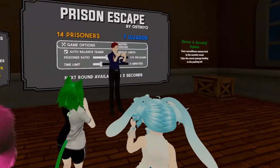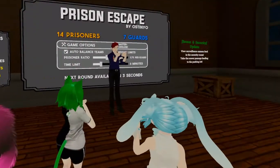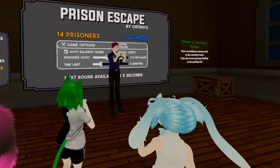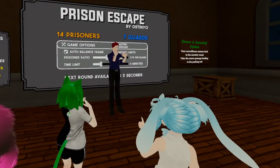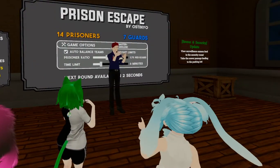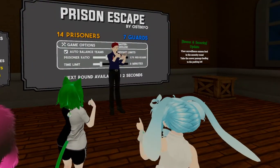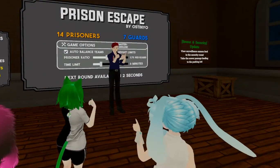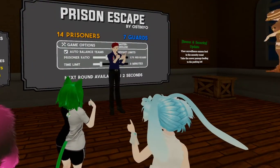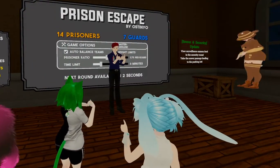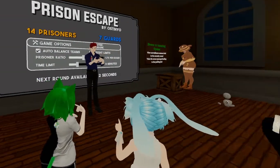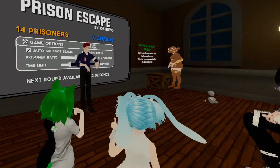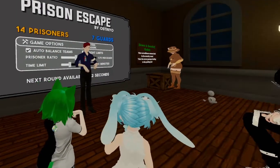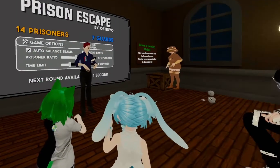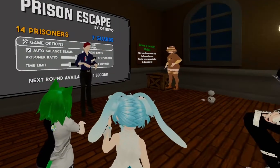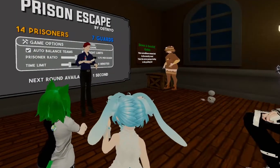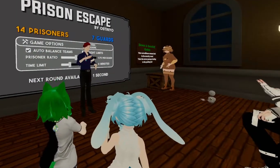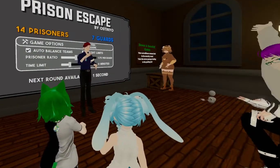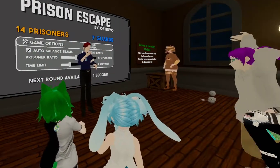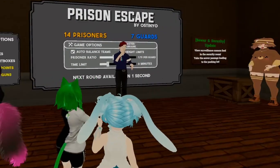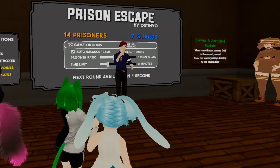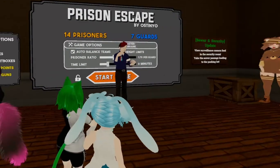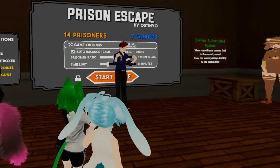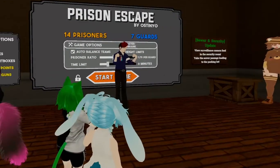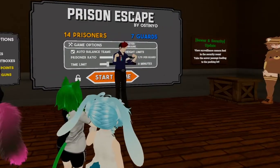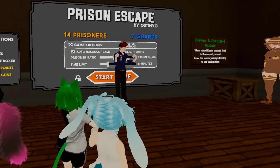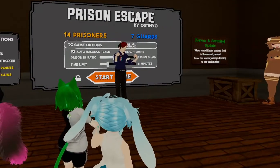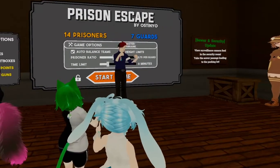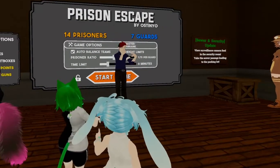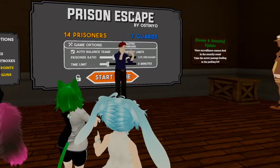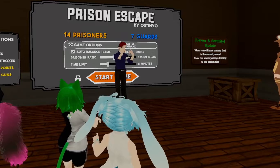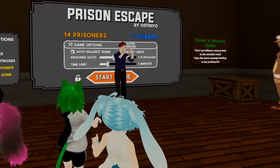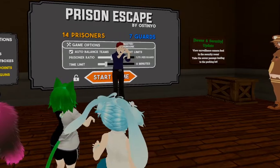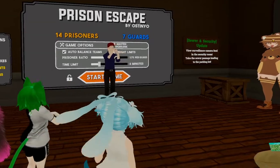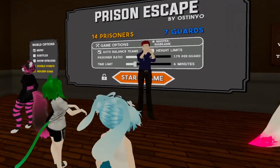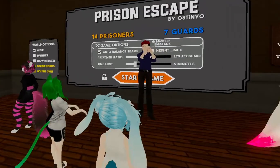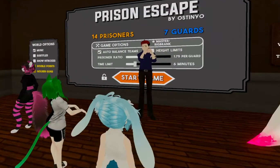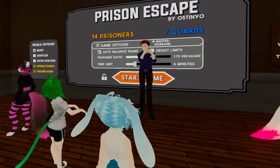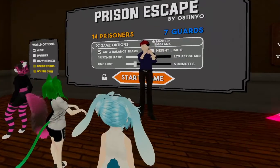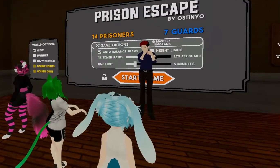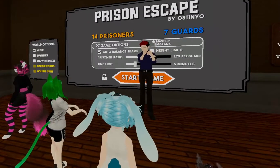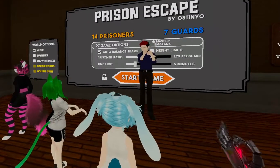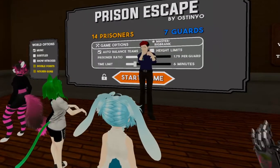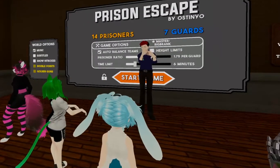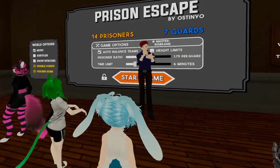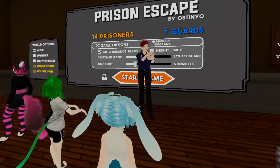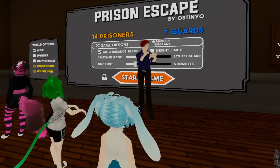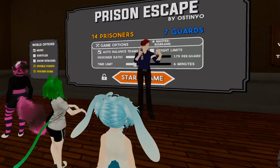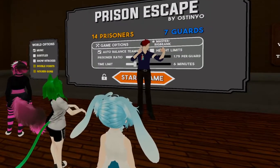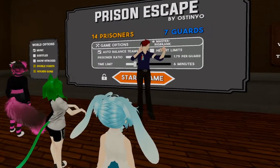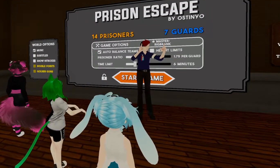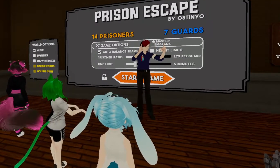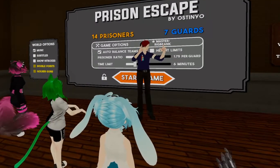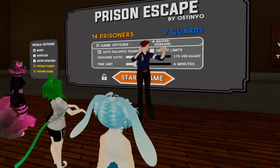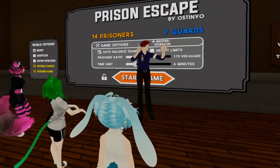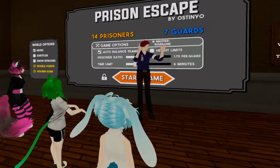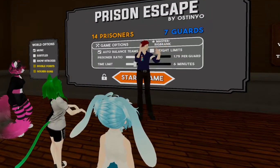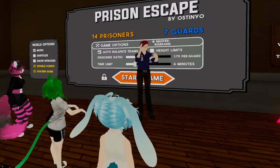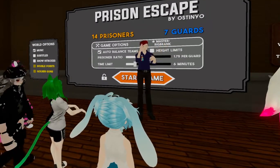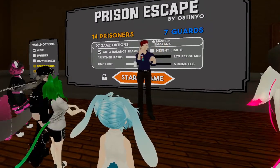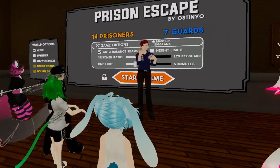Good game. Good game. All right, so we're going to do one more, and then we'll take the picture and